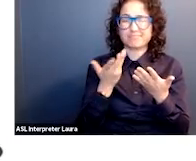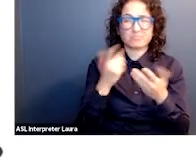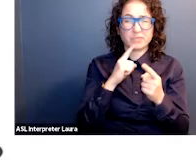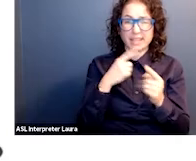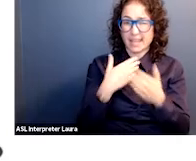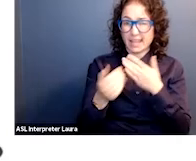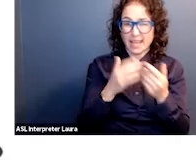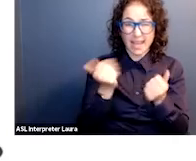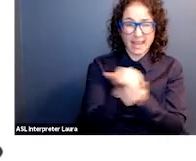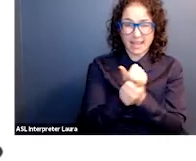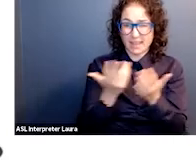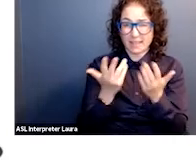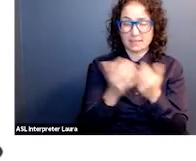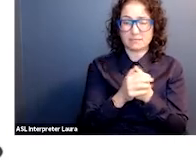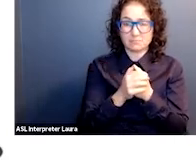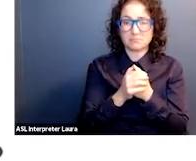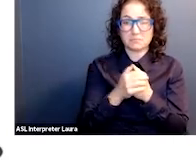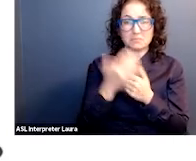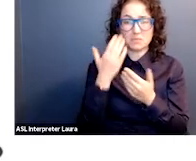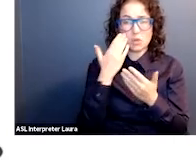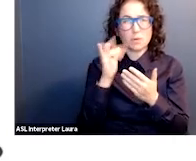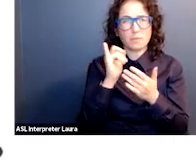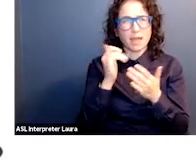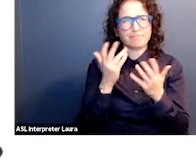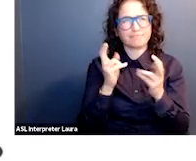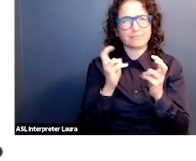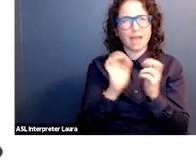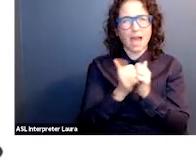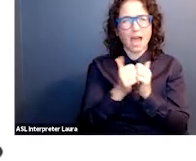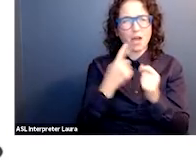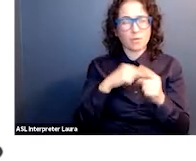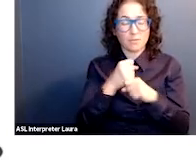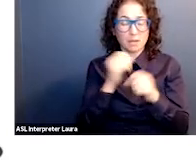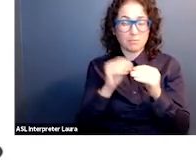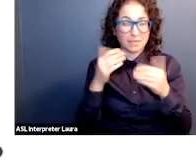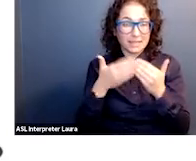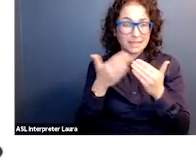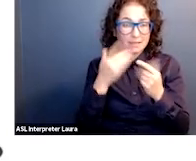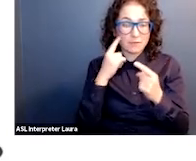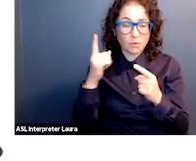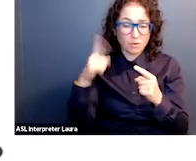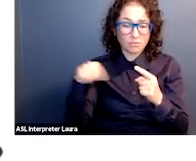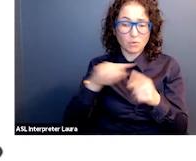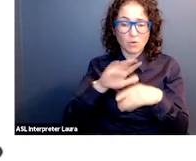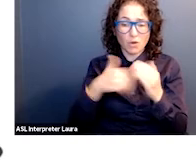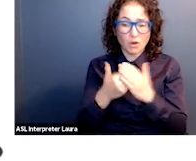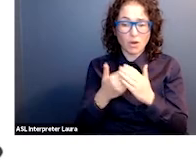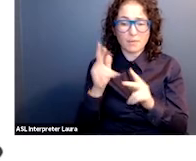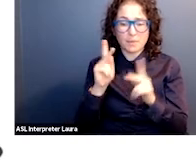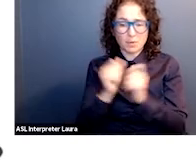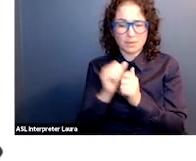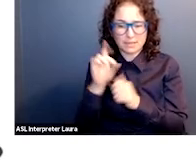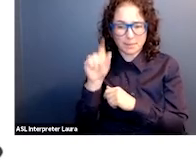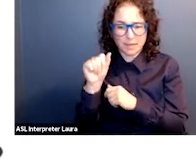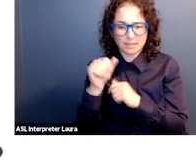anything about how we make it easier to all person with